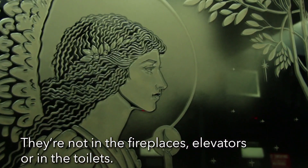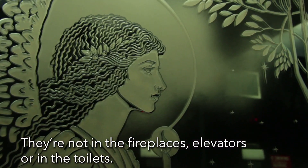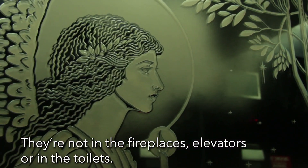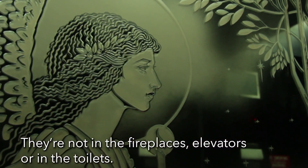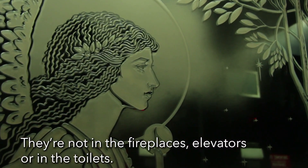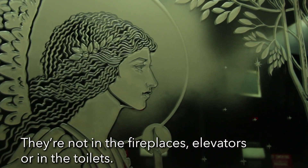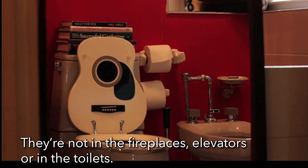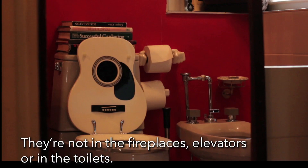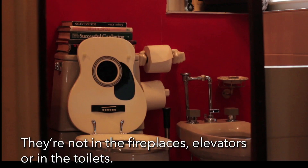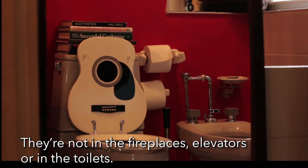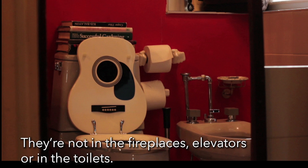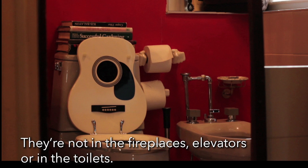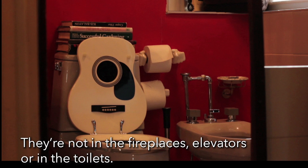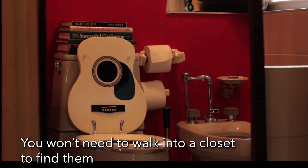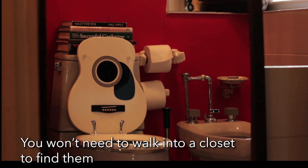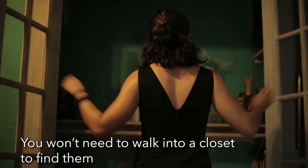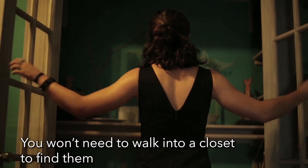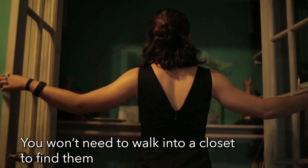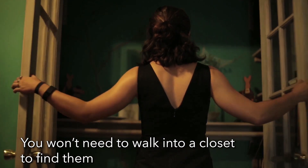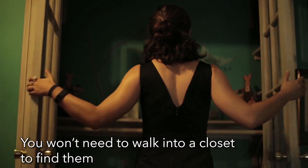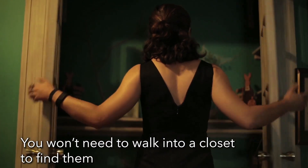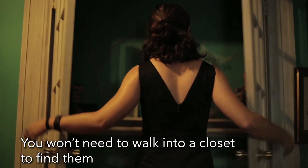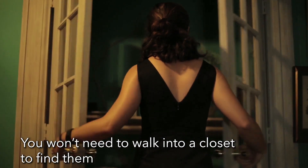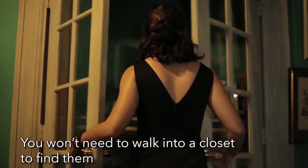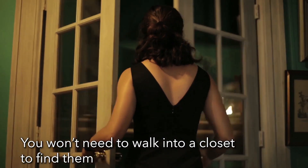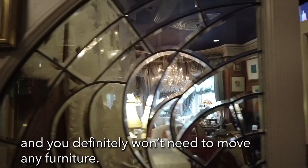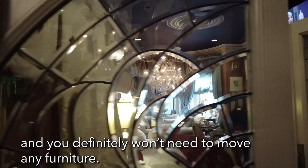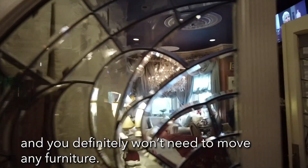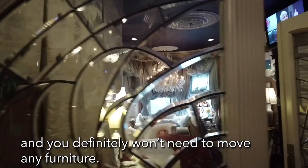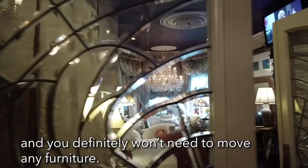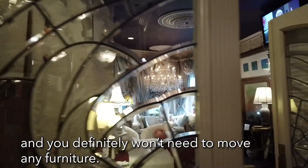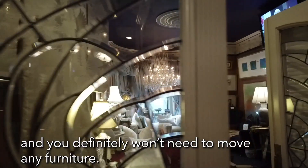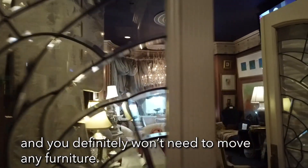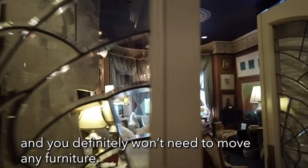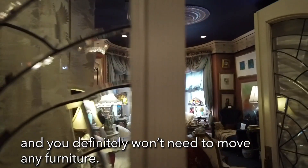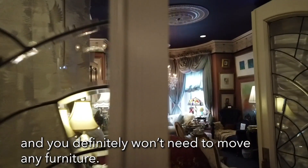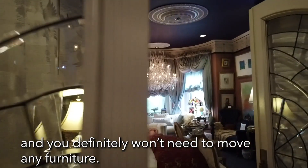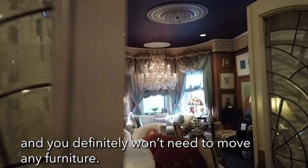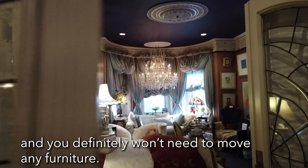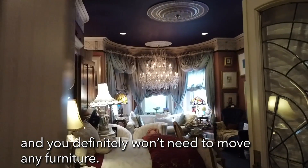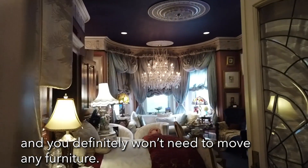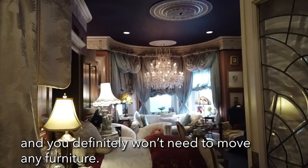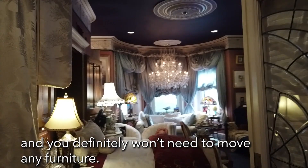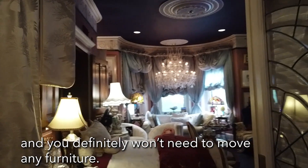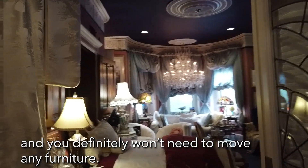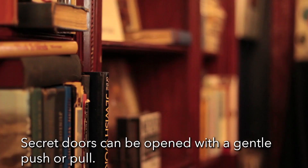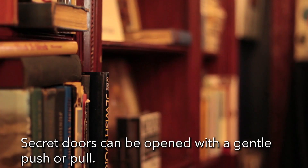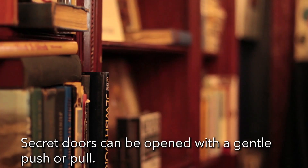elevators, or in the toilets. You won't need to walk into a closet to find them, and you definitely won't need to move any furniture. Secret doors